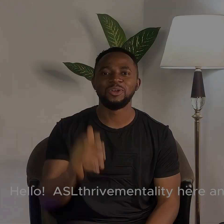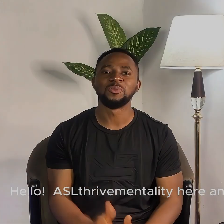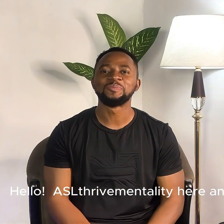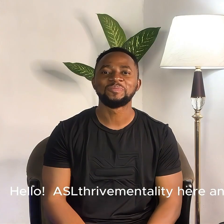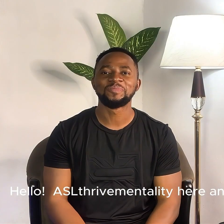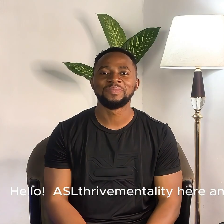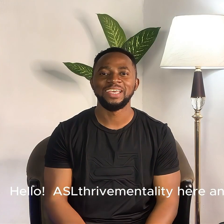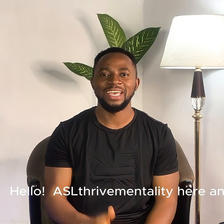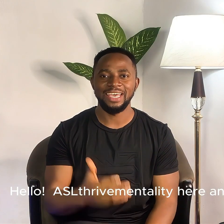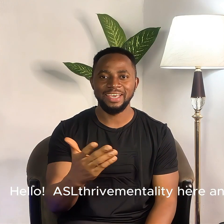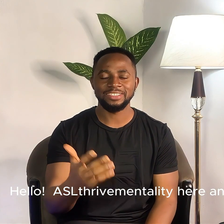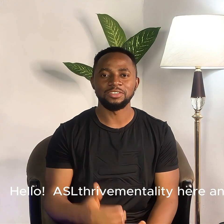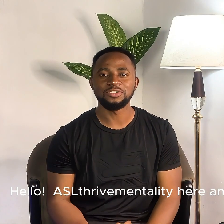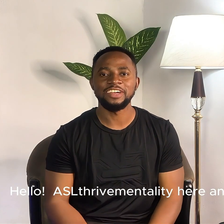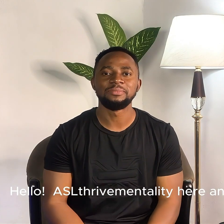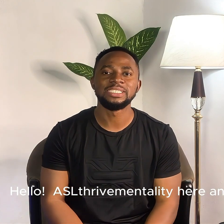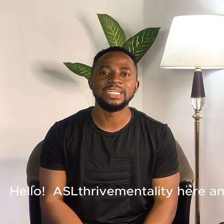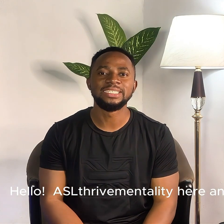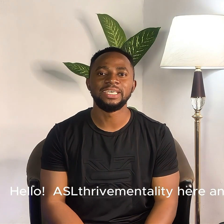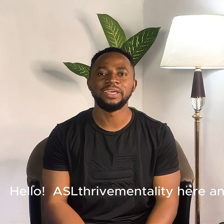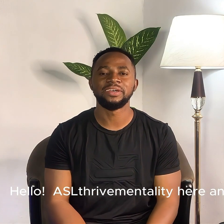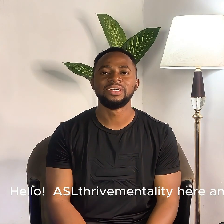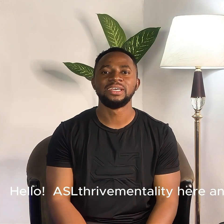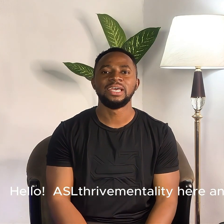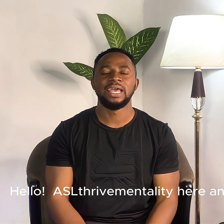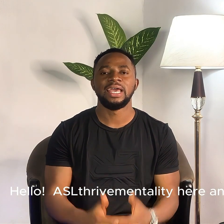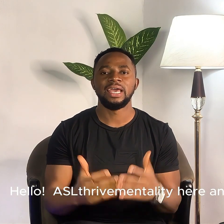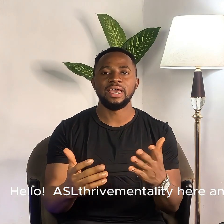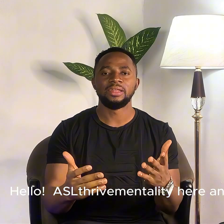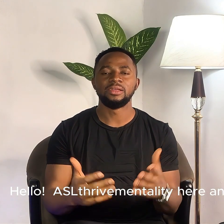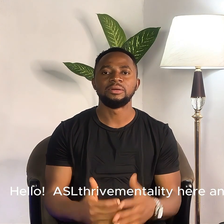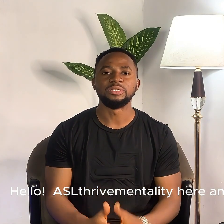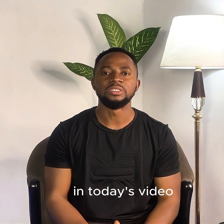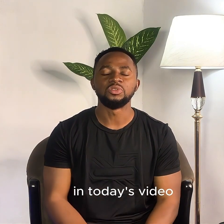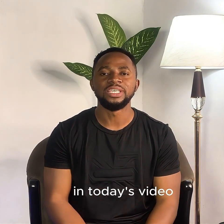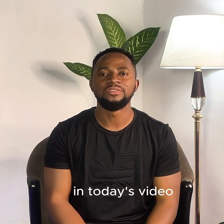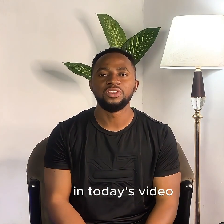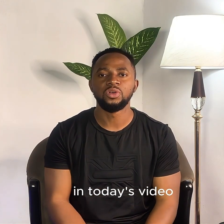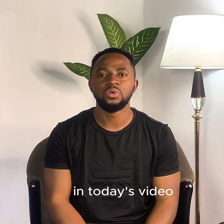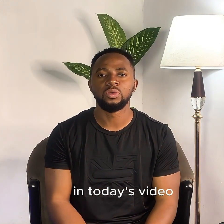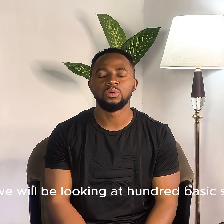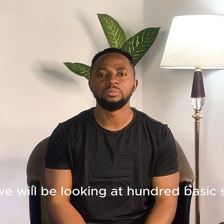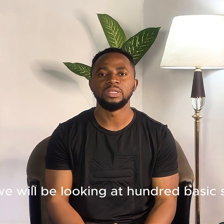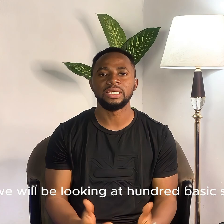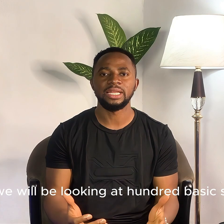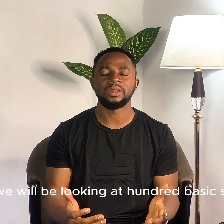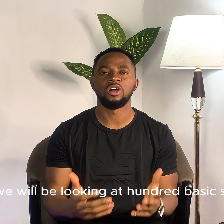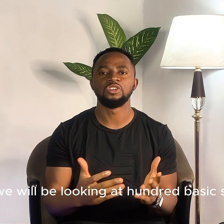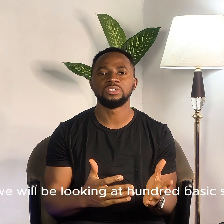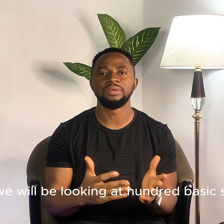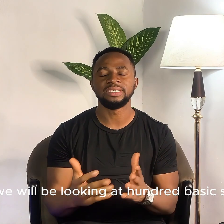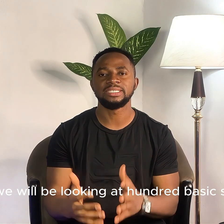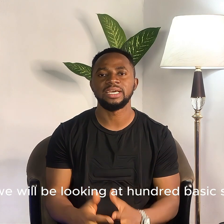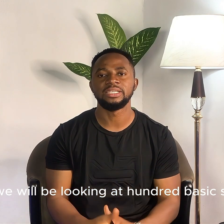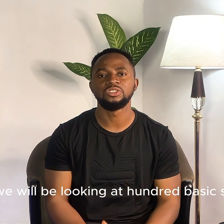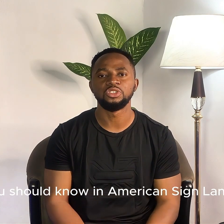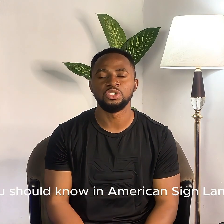Hello, ASL Thrive Mentality here. And in today's video, we will be looking at 100 basic signs you should know